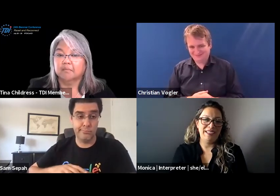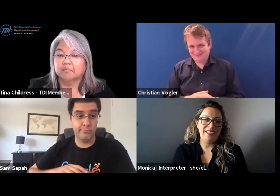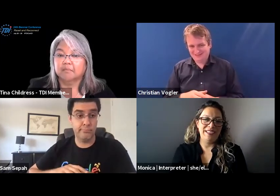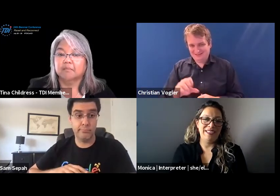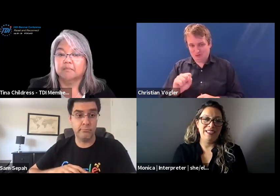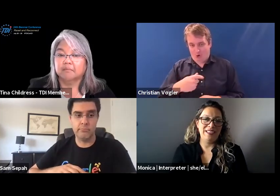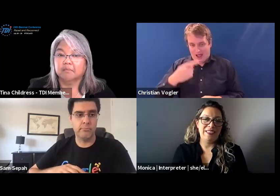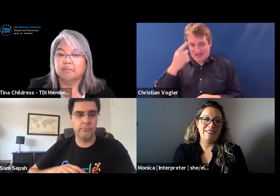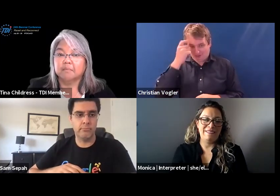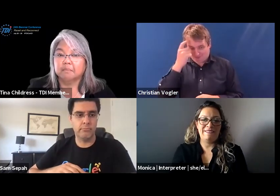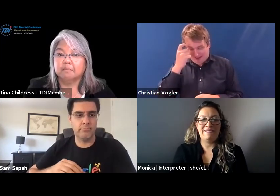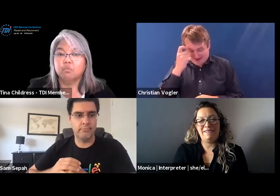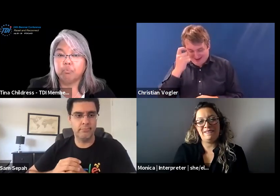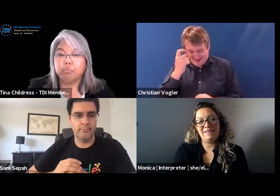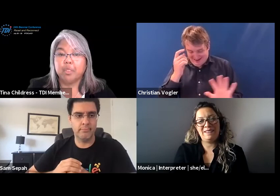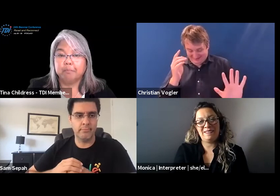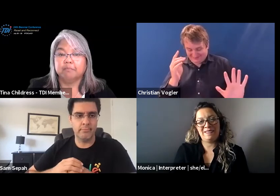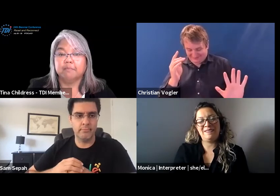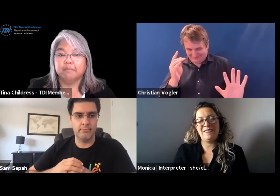released. So I suspect